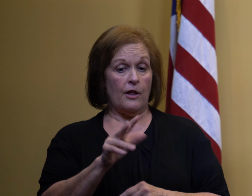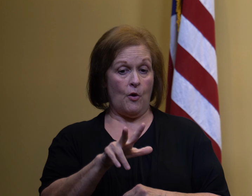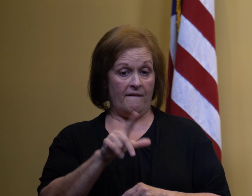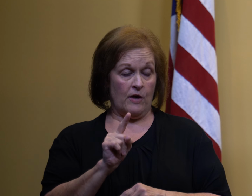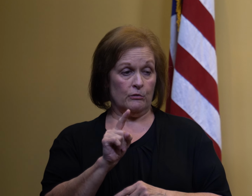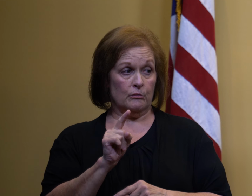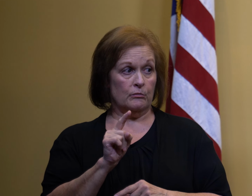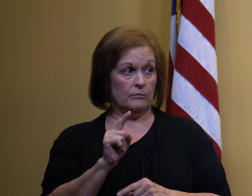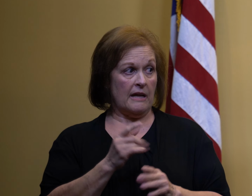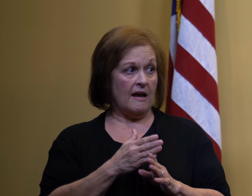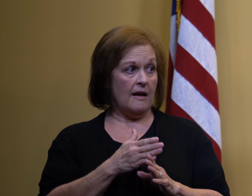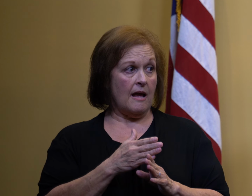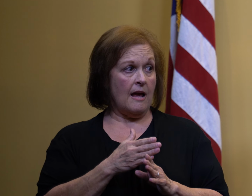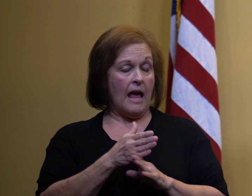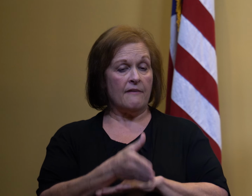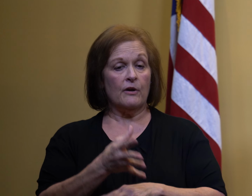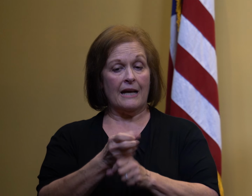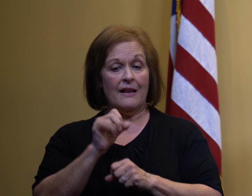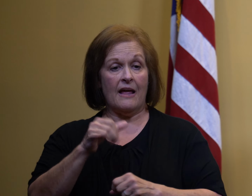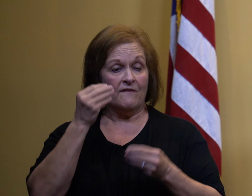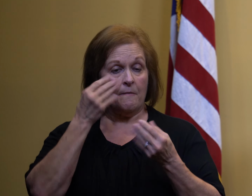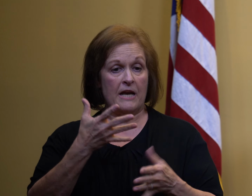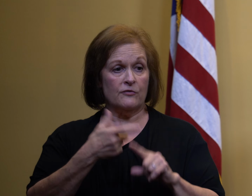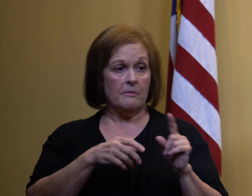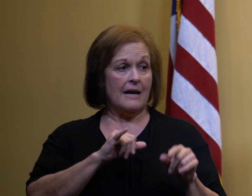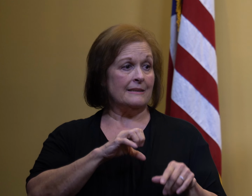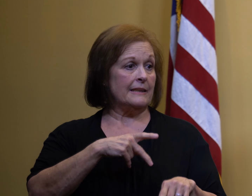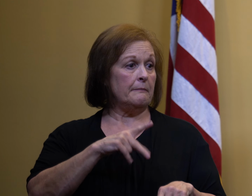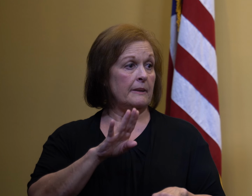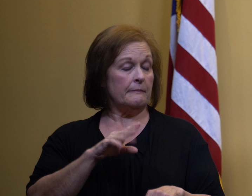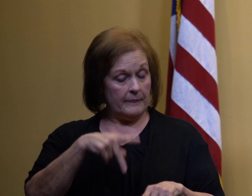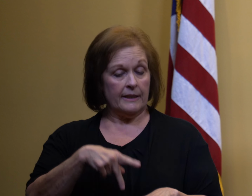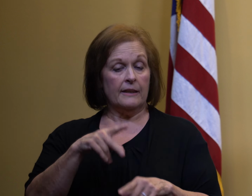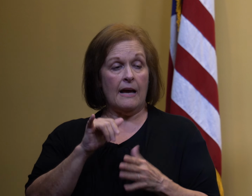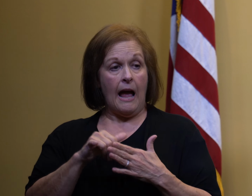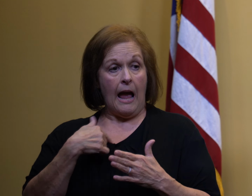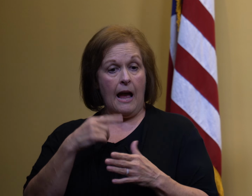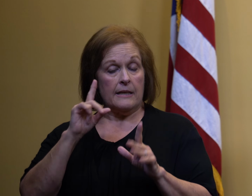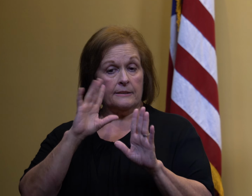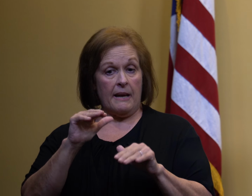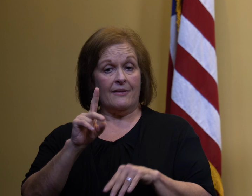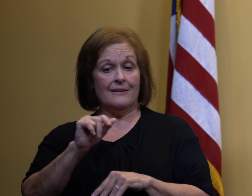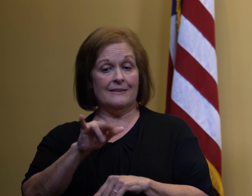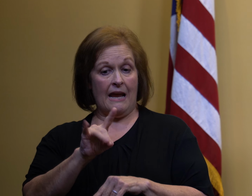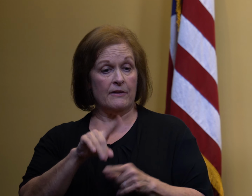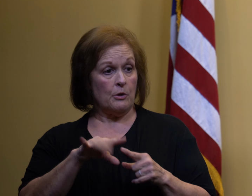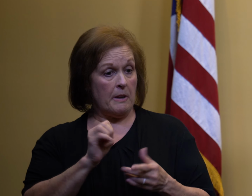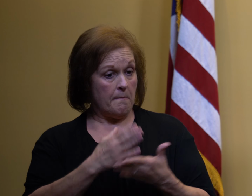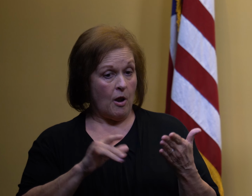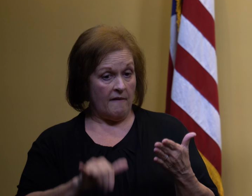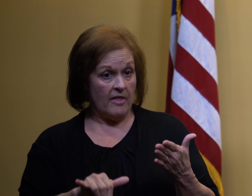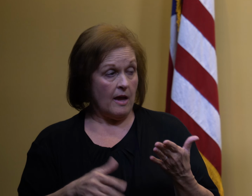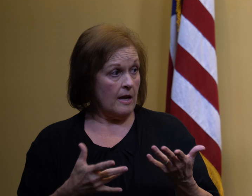from receiving or after receiving the information from IACP. So I expected David Franklin to be a part of